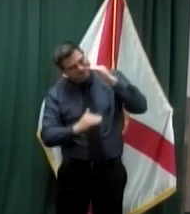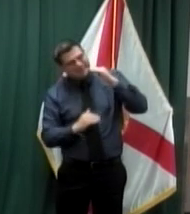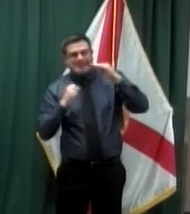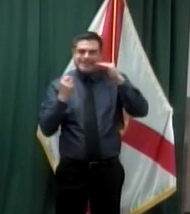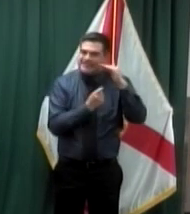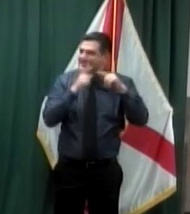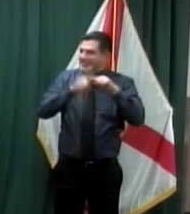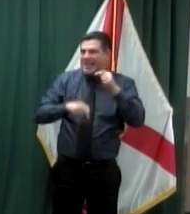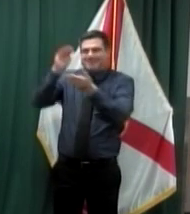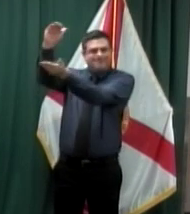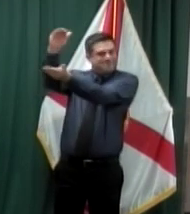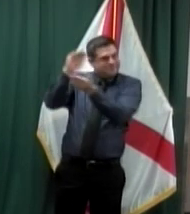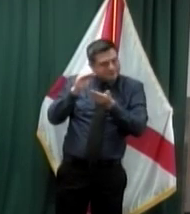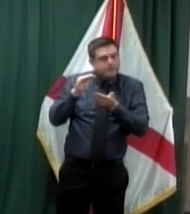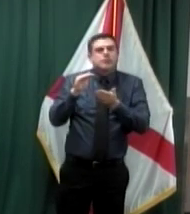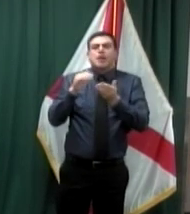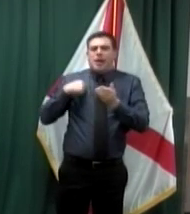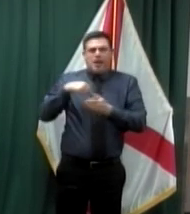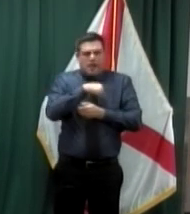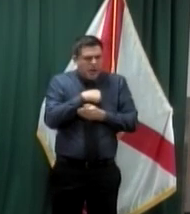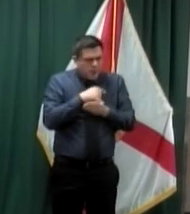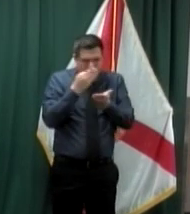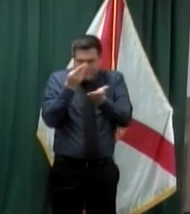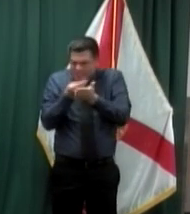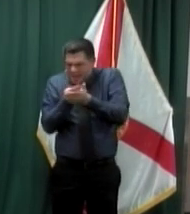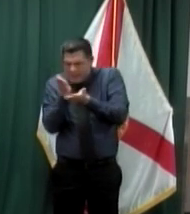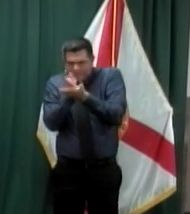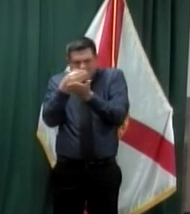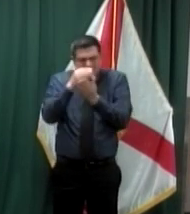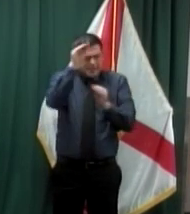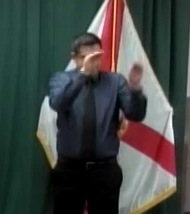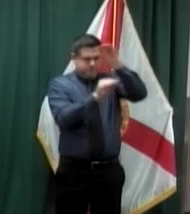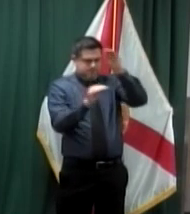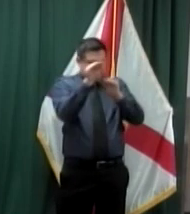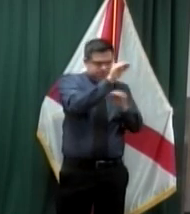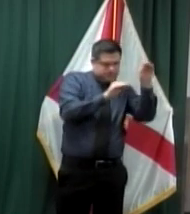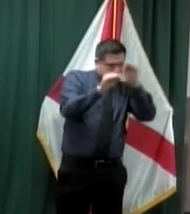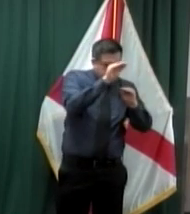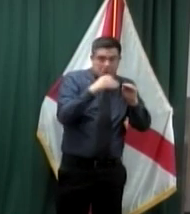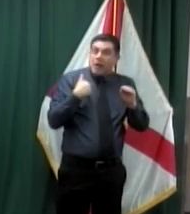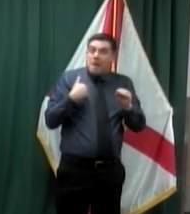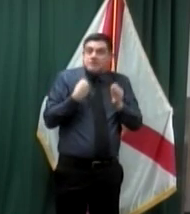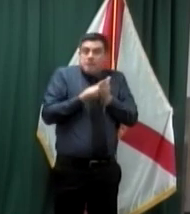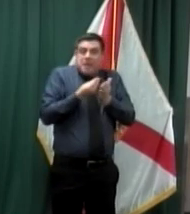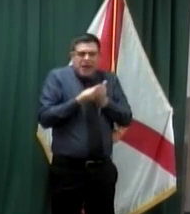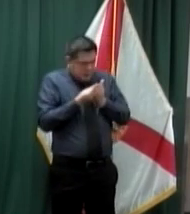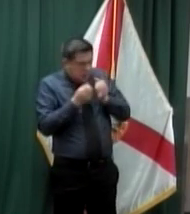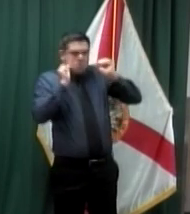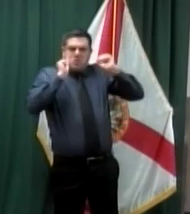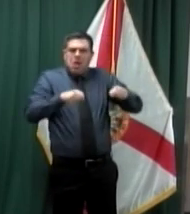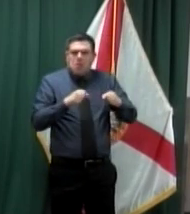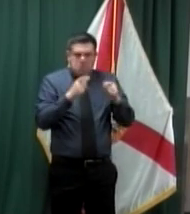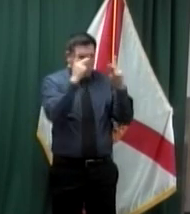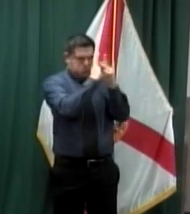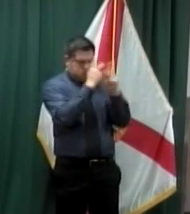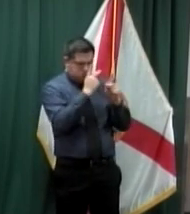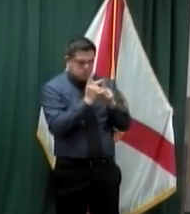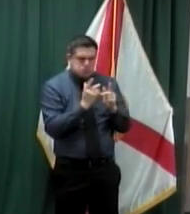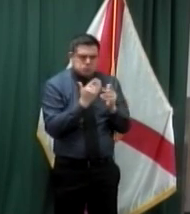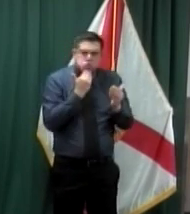details will be coming in the few coming weeks for eligibility, how to apply. You can get this information on our website